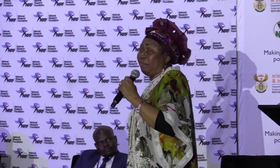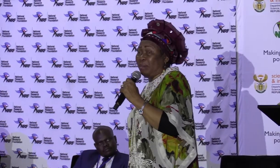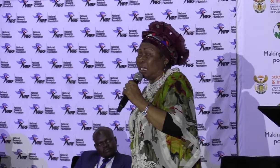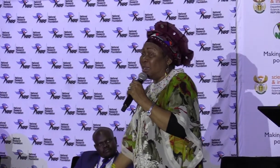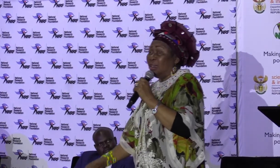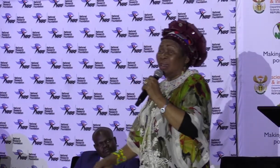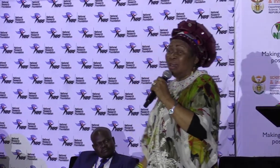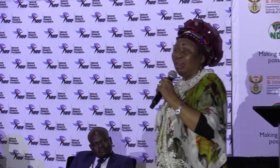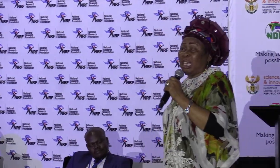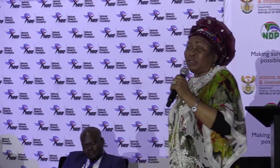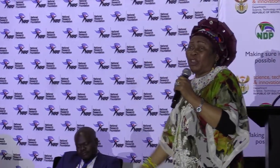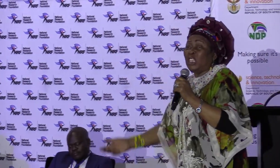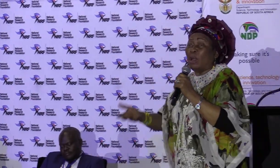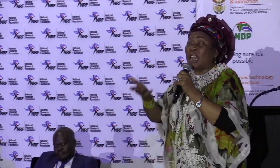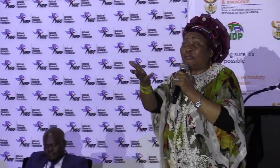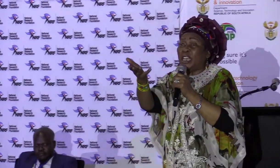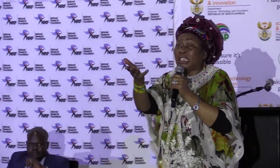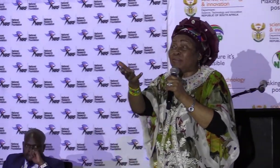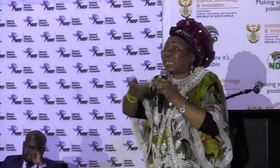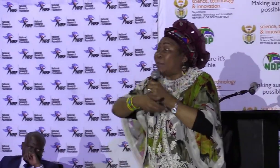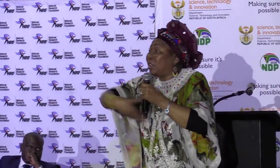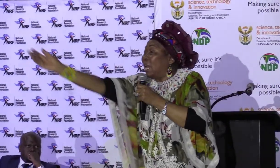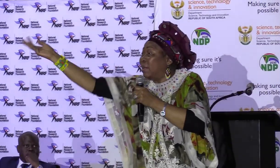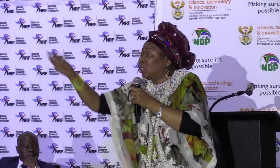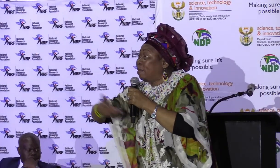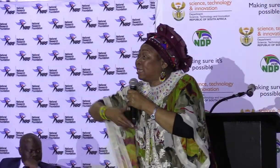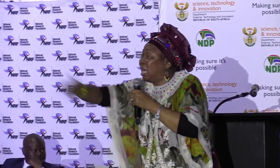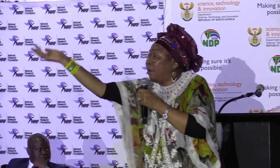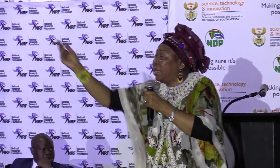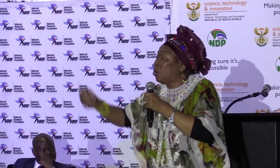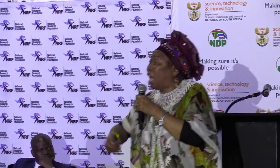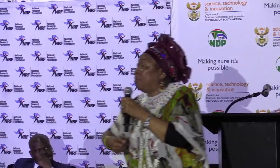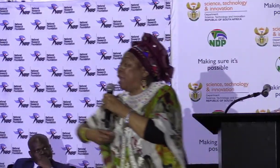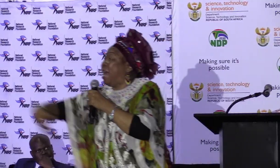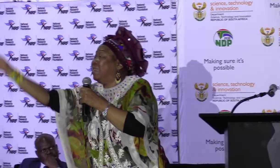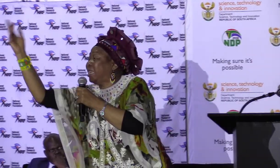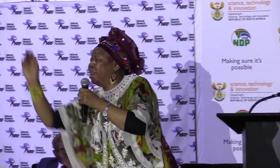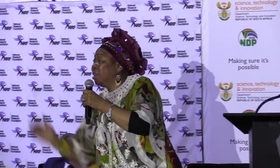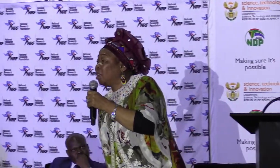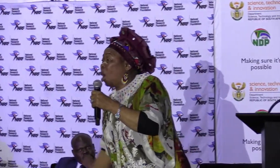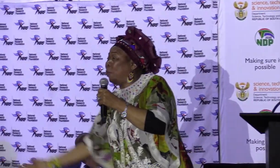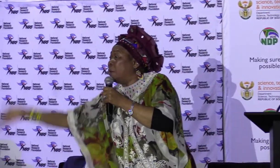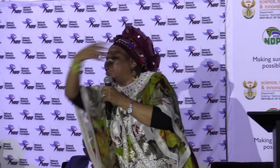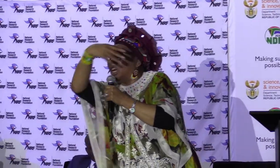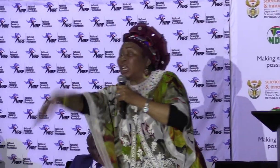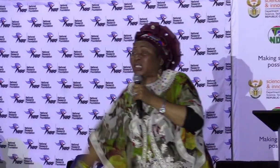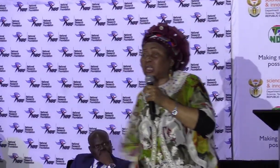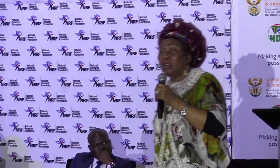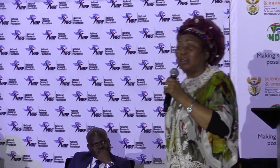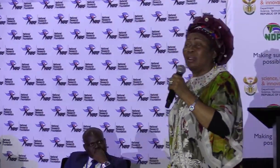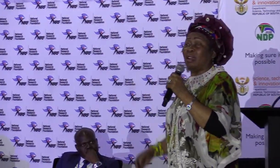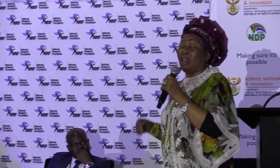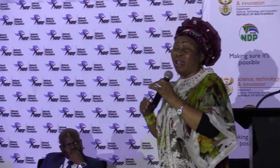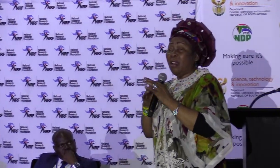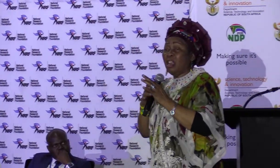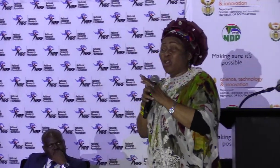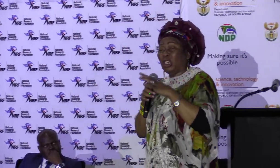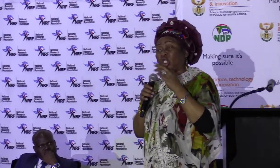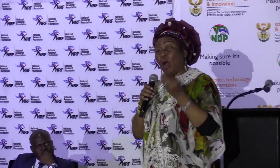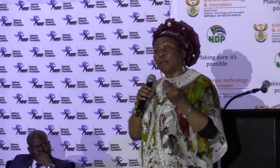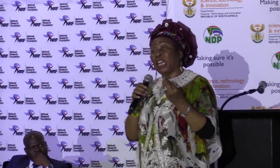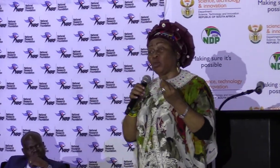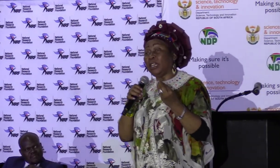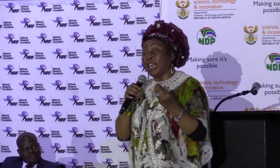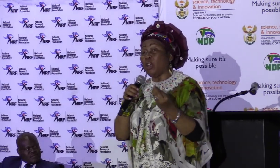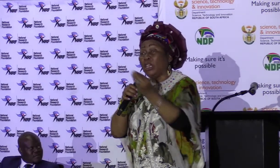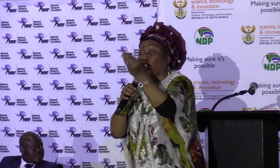15, his friends were laughing at him. You can't be a hunter. Go play with girls. He